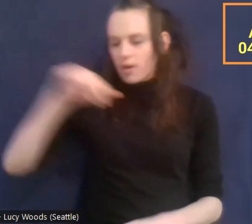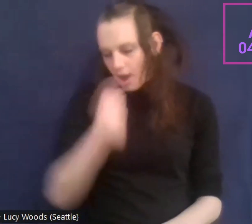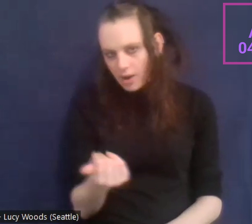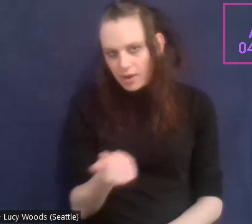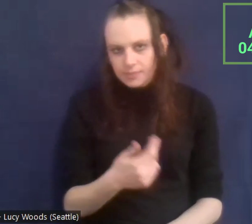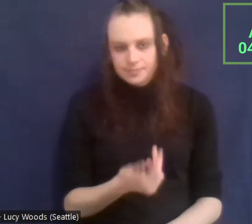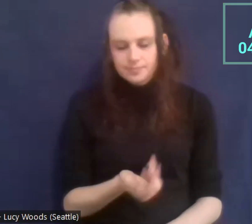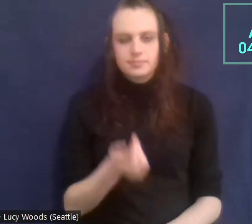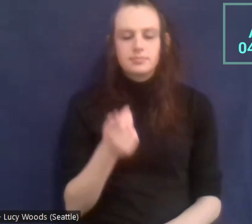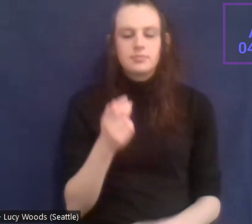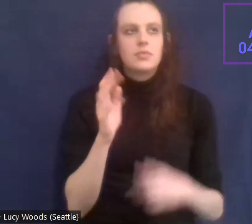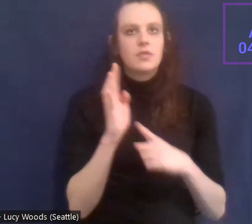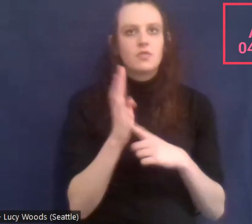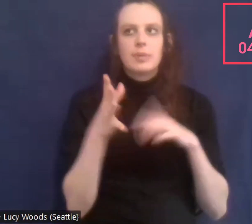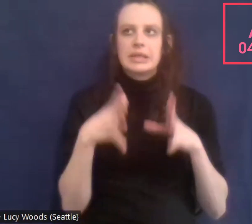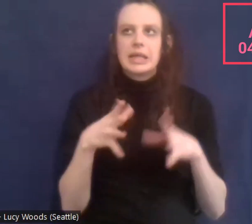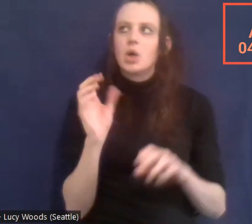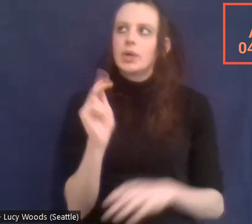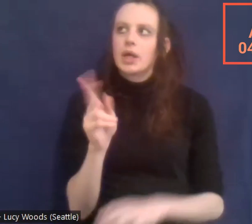to get to this.